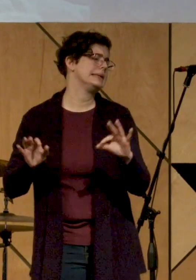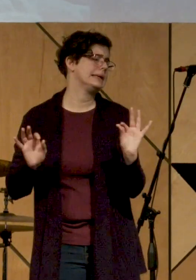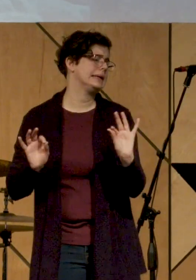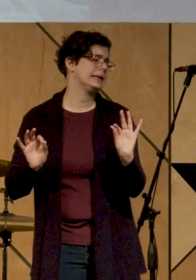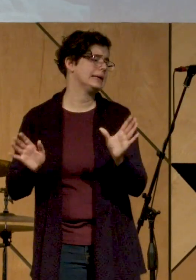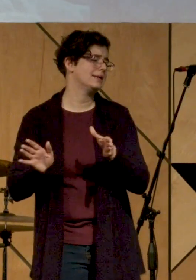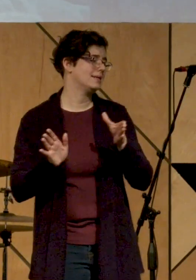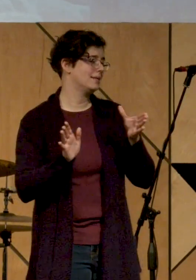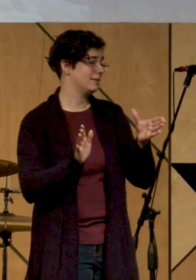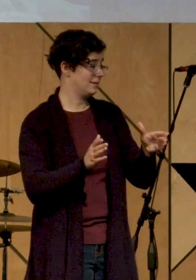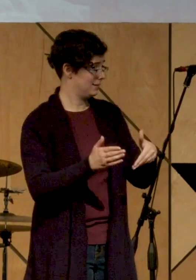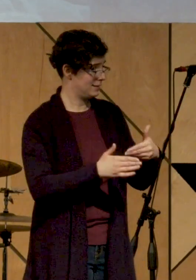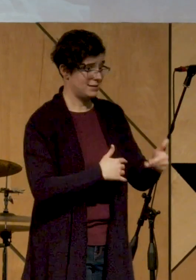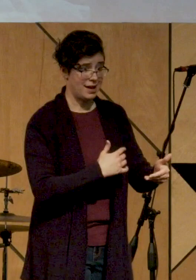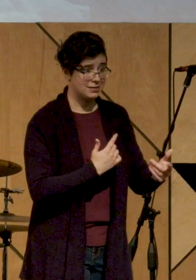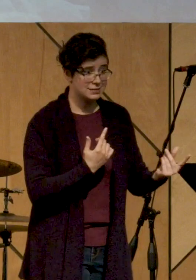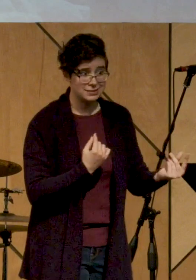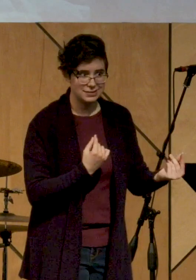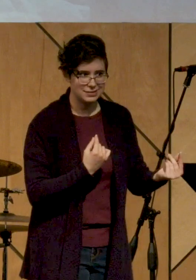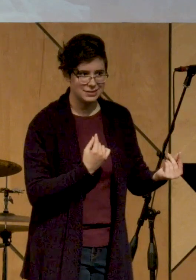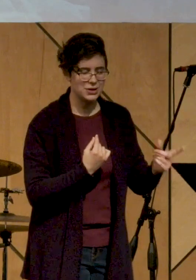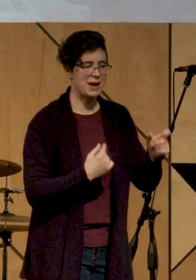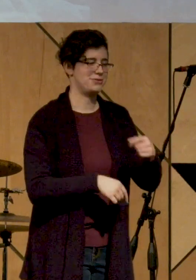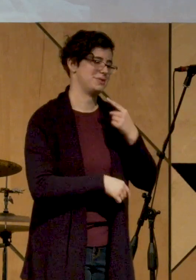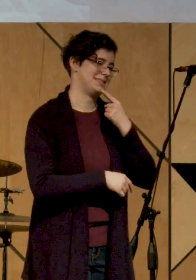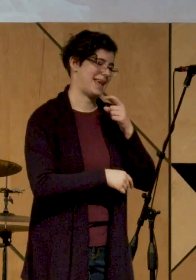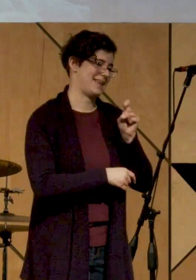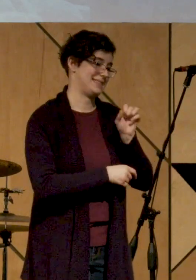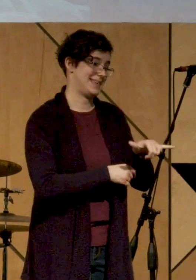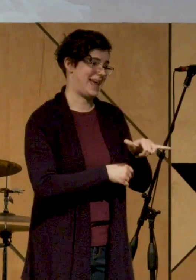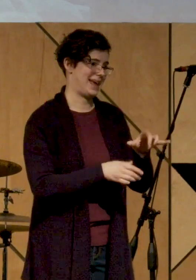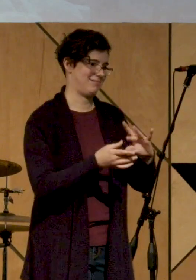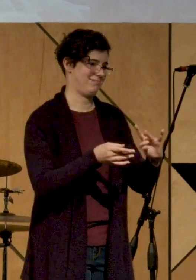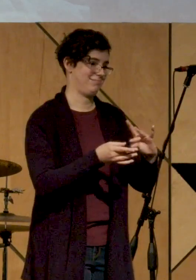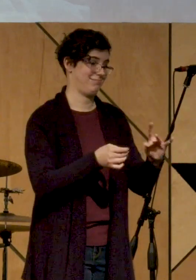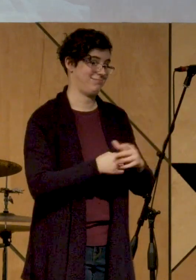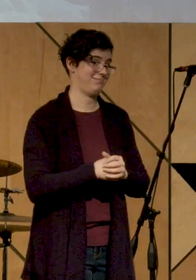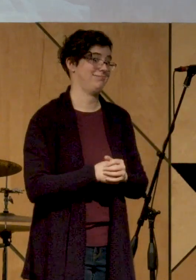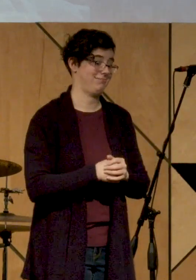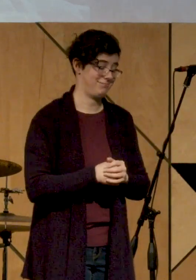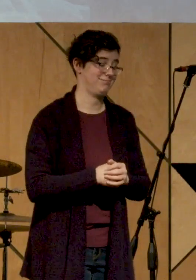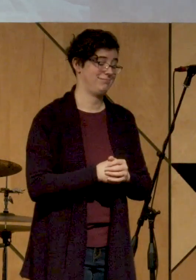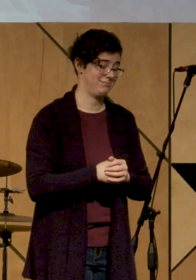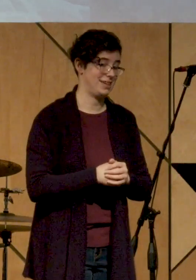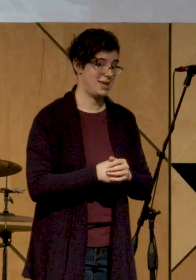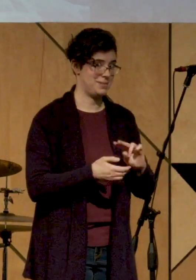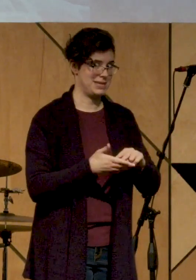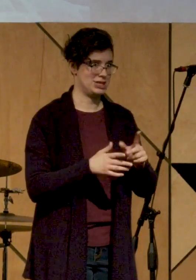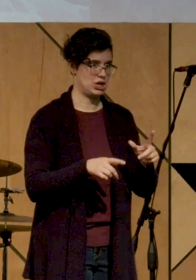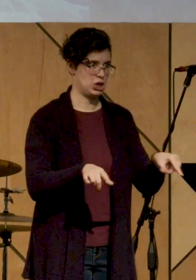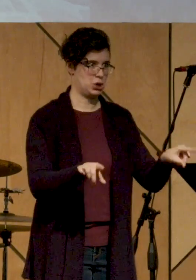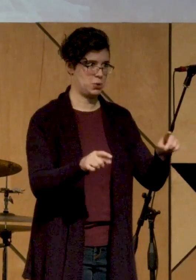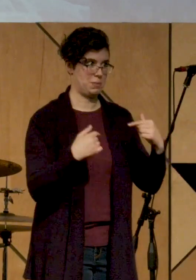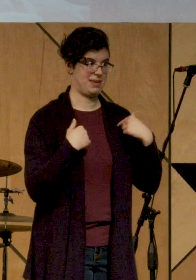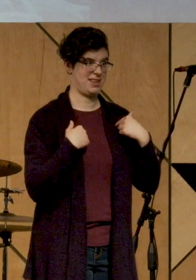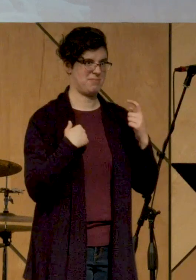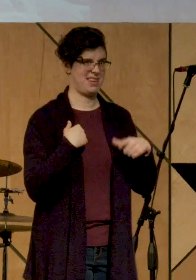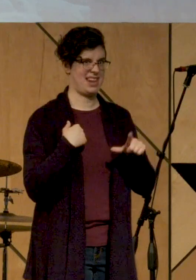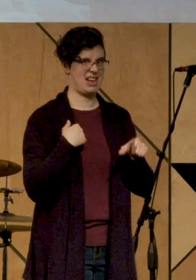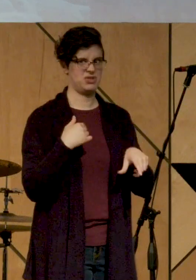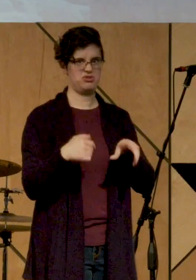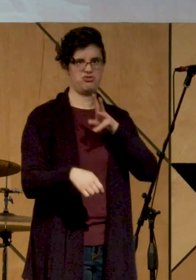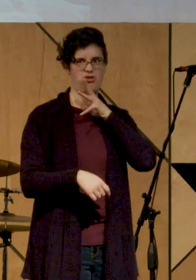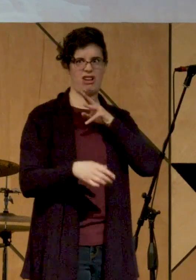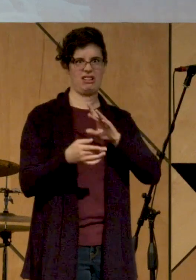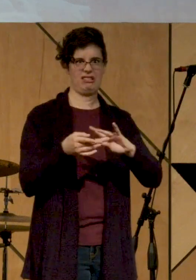thing he wants the church to do is to say. It means you. me, we might have to open our mouths and